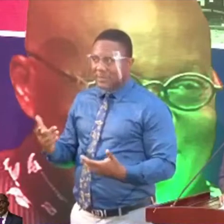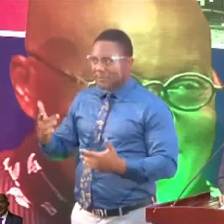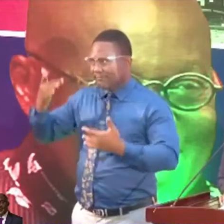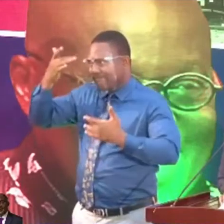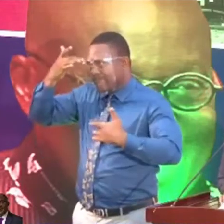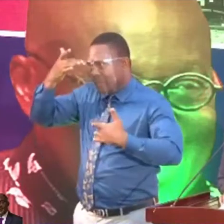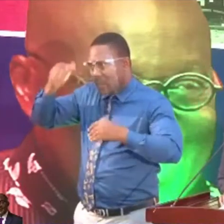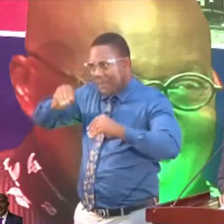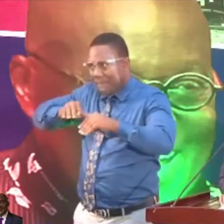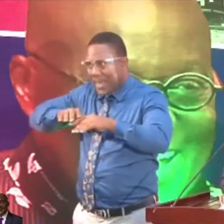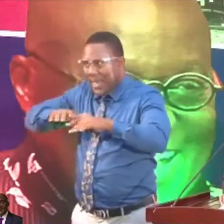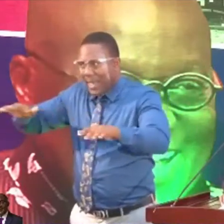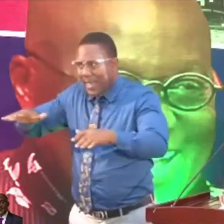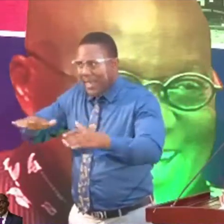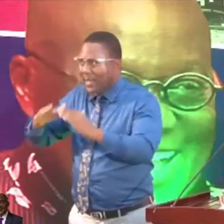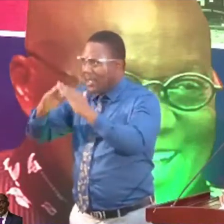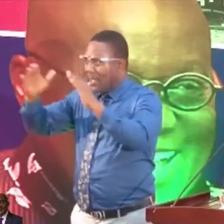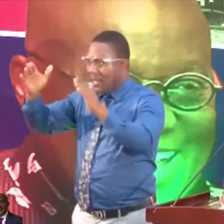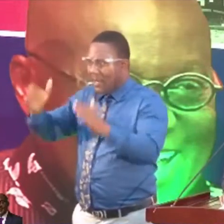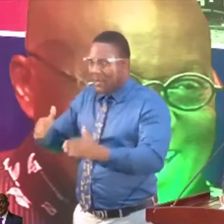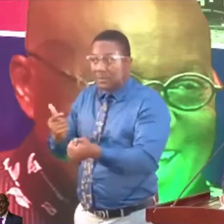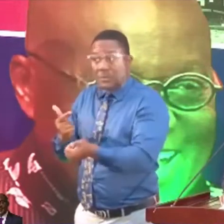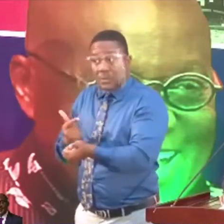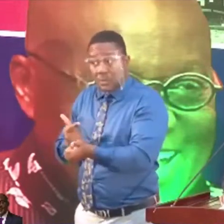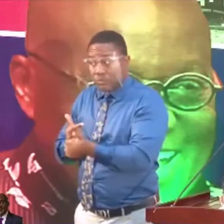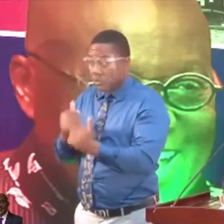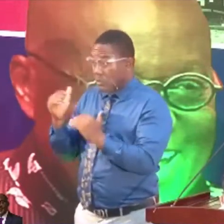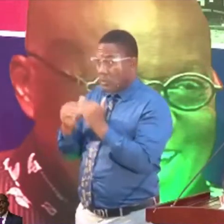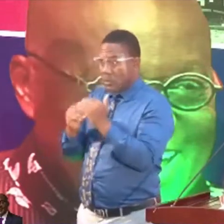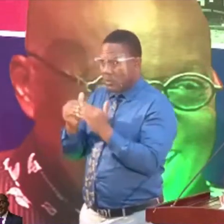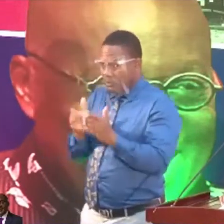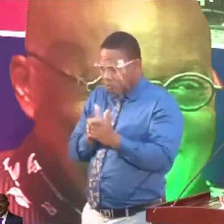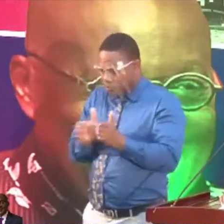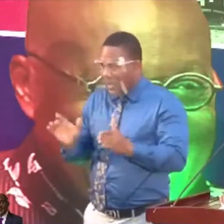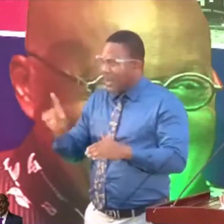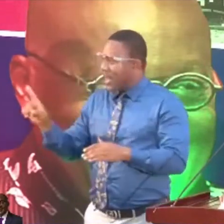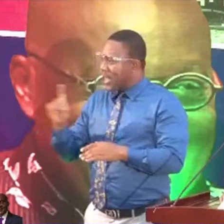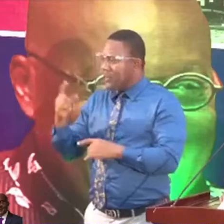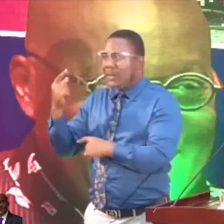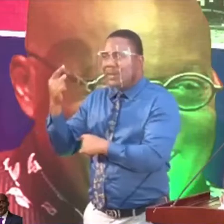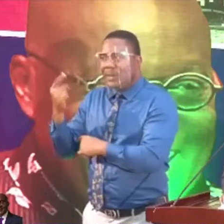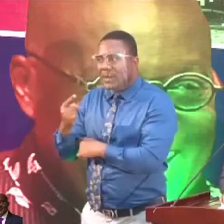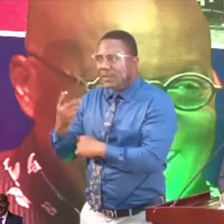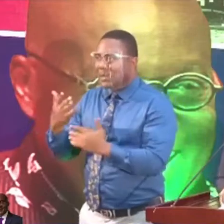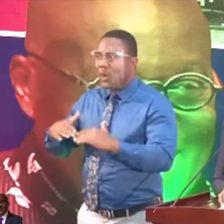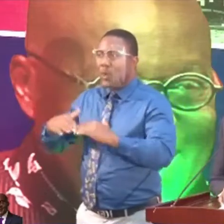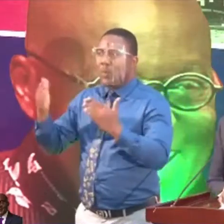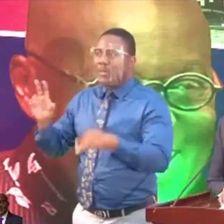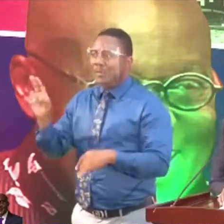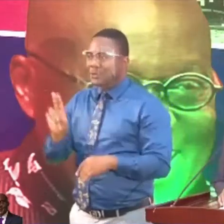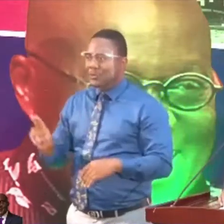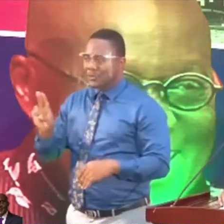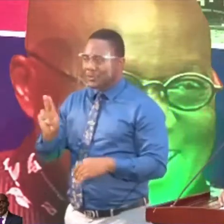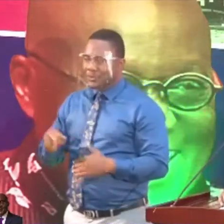disease center in Ghana. And this was constructed within 100 days and has since been commissioned for use.